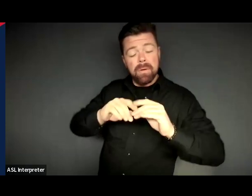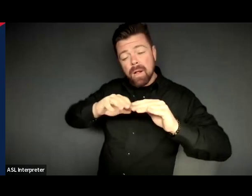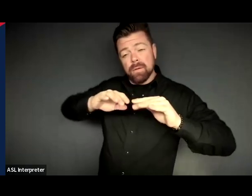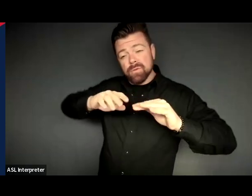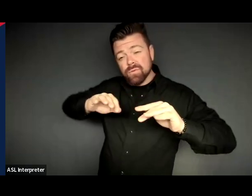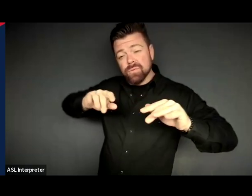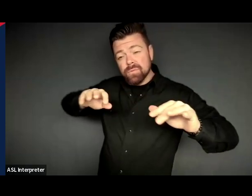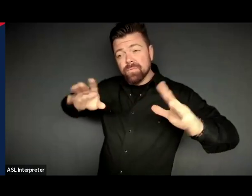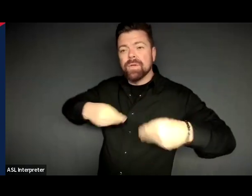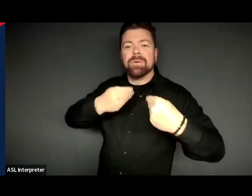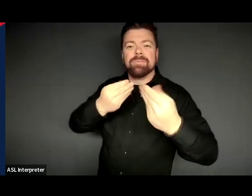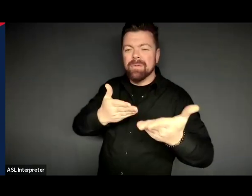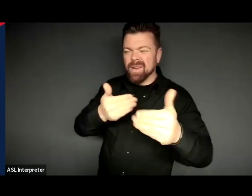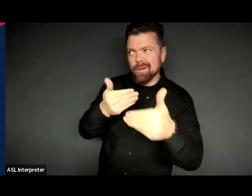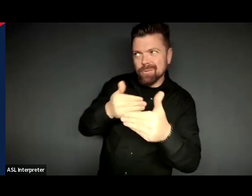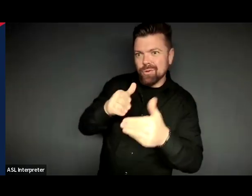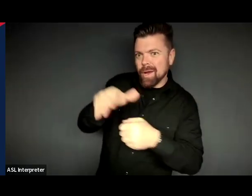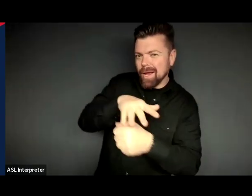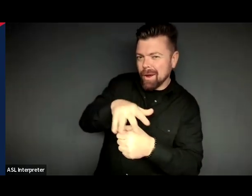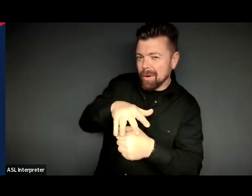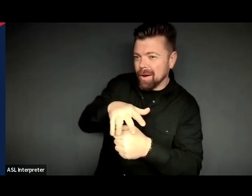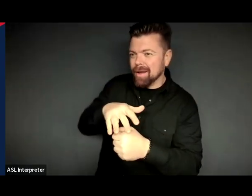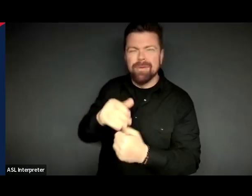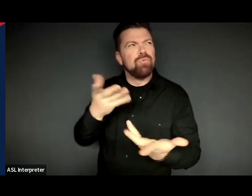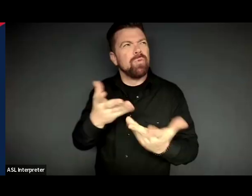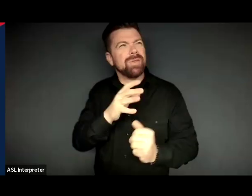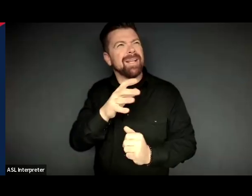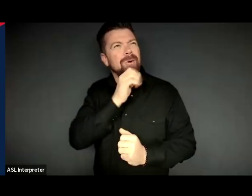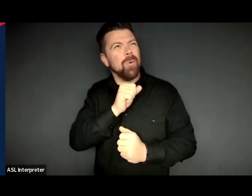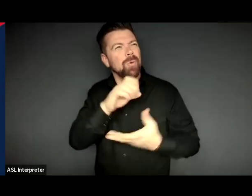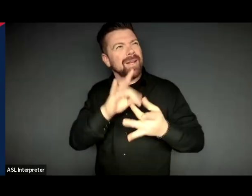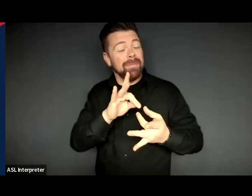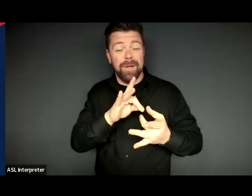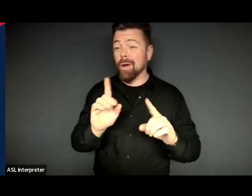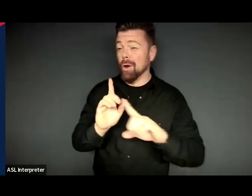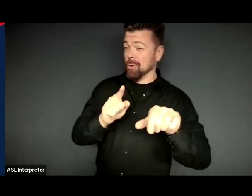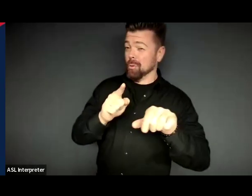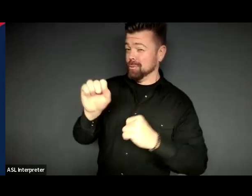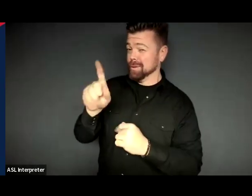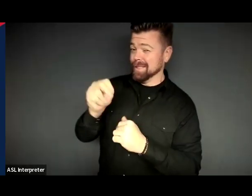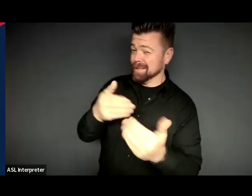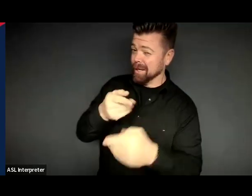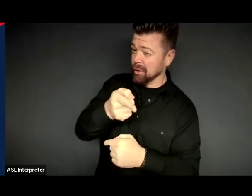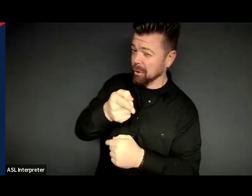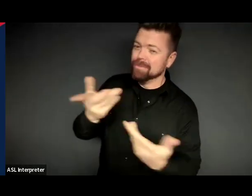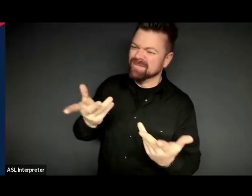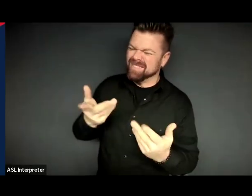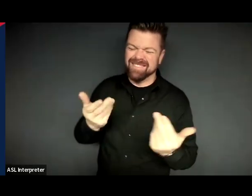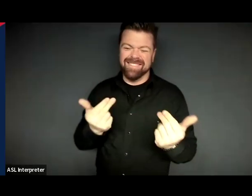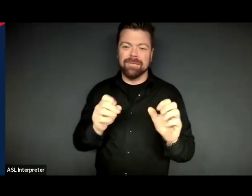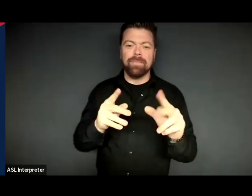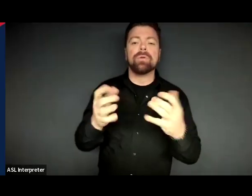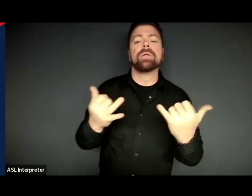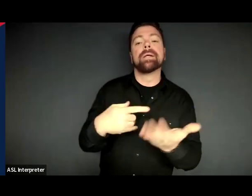to a station near you, or what was that old saying, whatever it is. Anyway, we have lots of questions, so let's talk